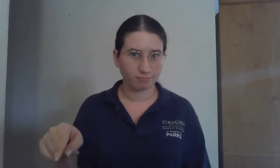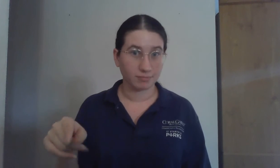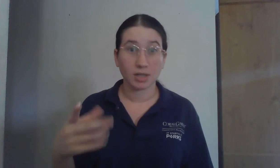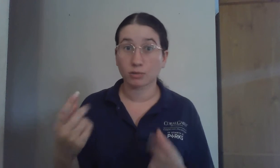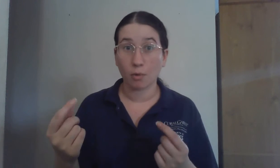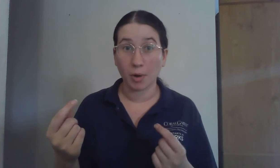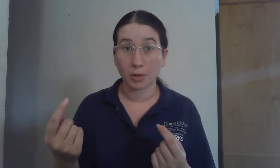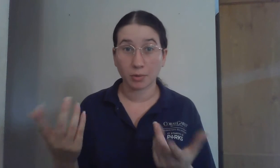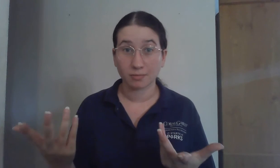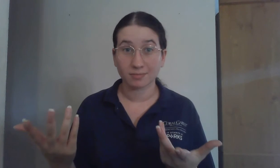this.